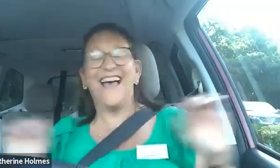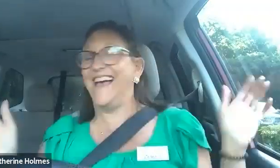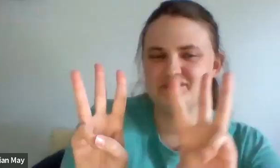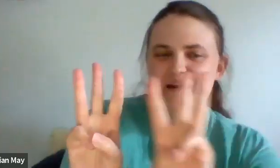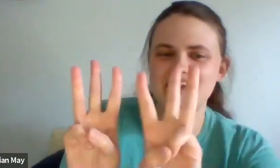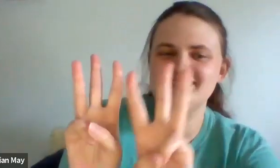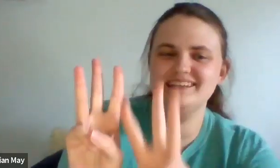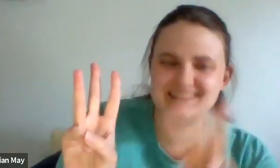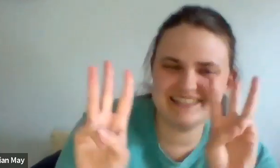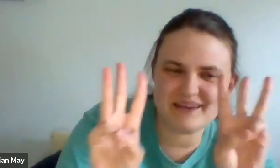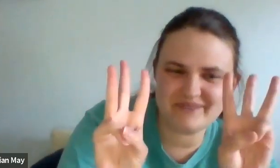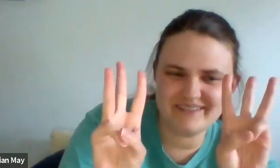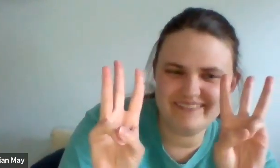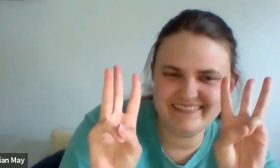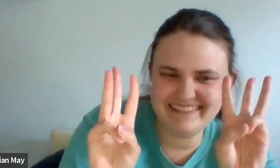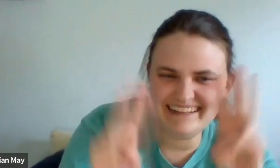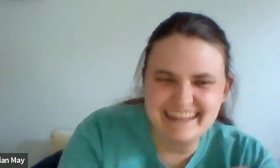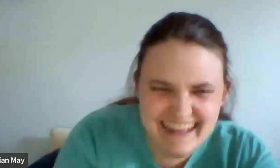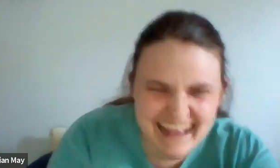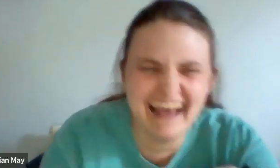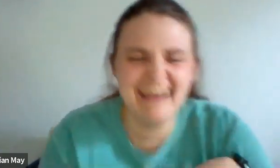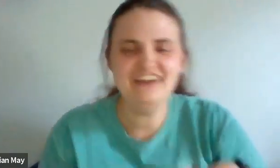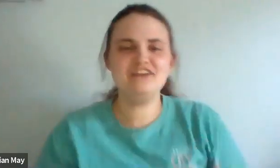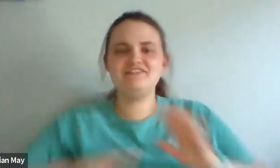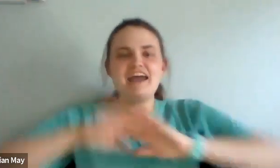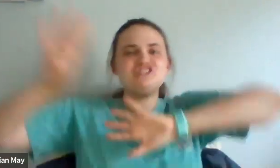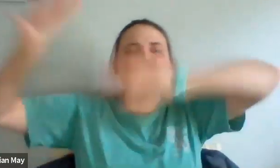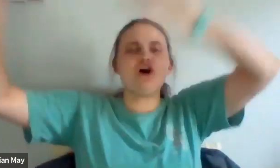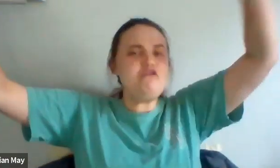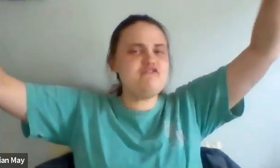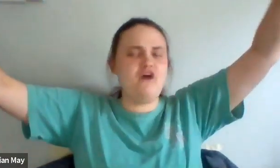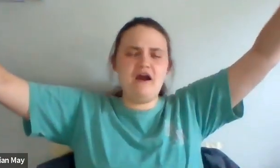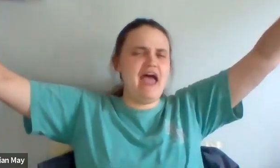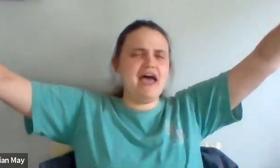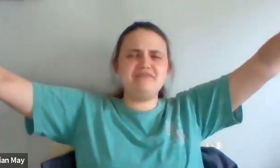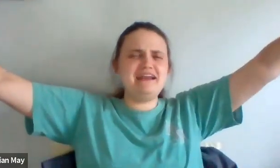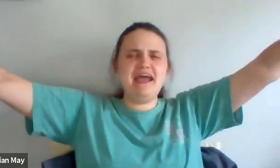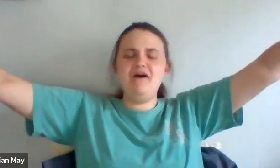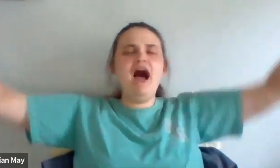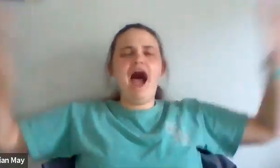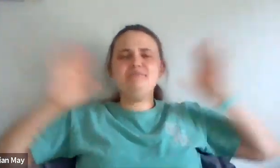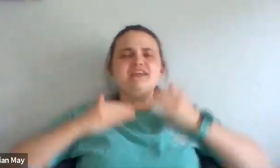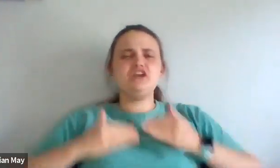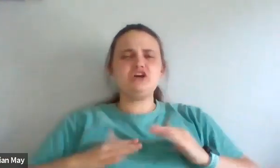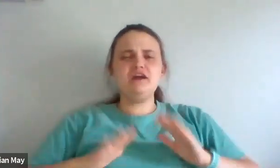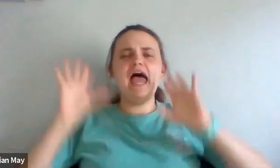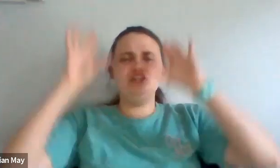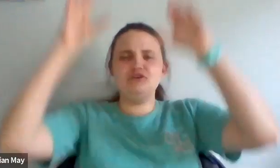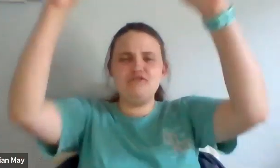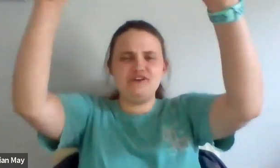so sorry. Can't even do that one right now. So like that is so far ahead right now. I'm here and you're over